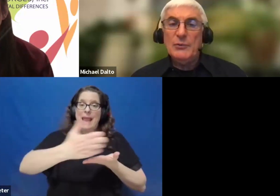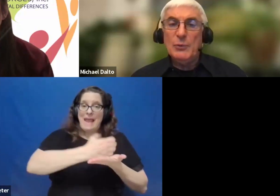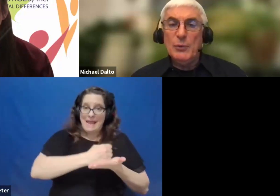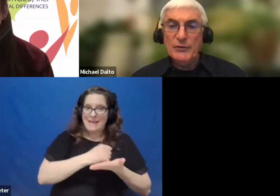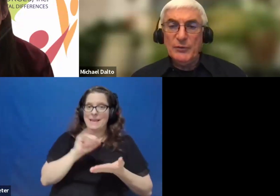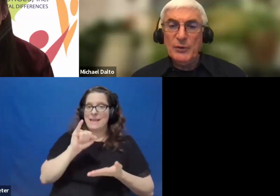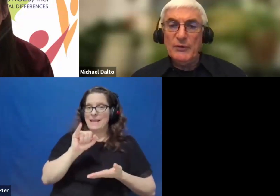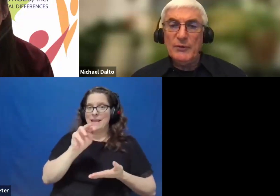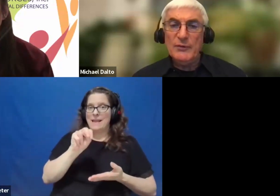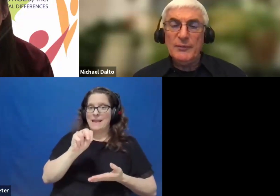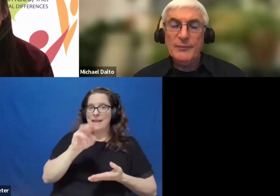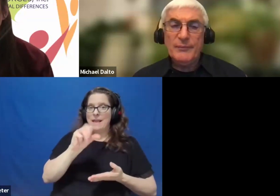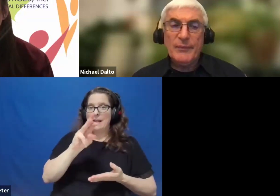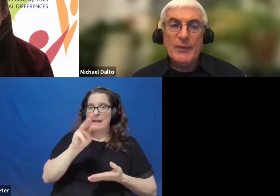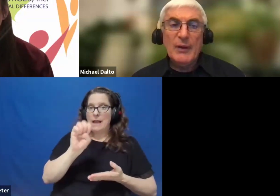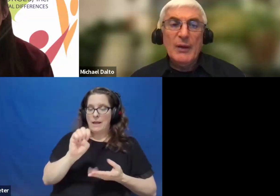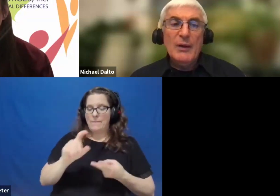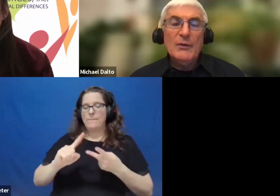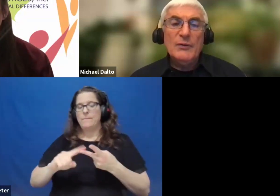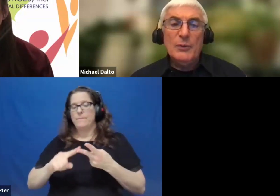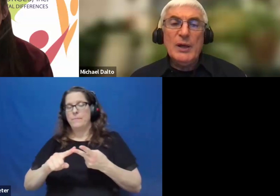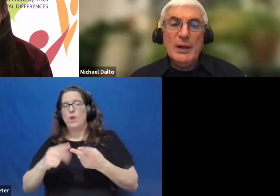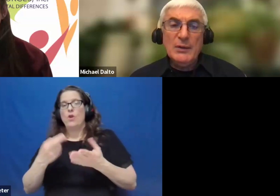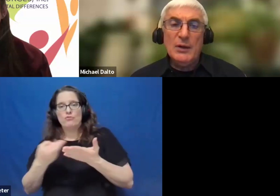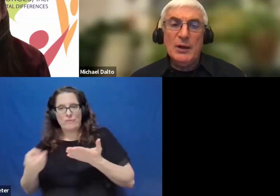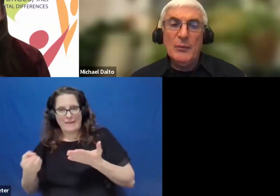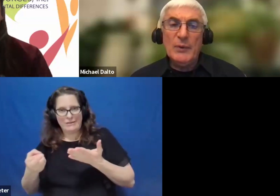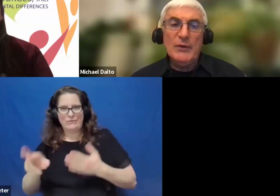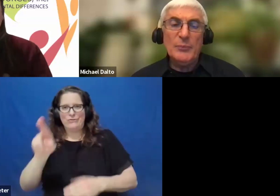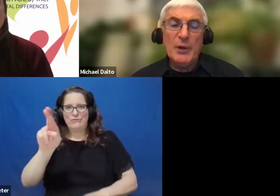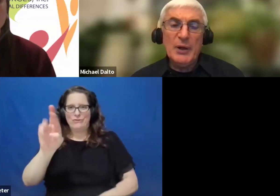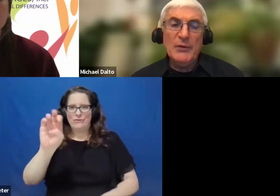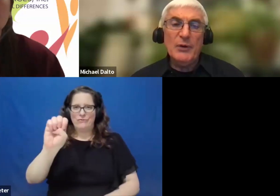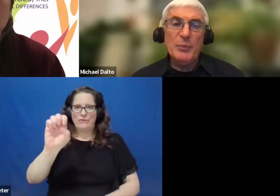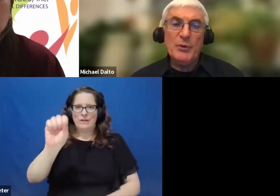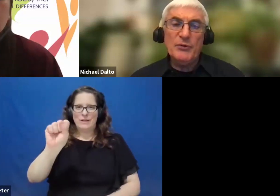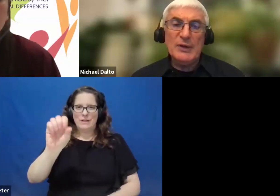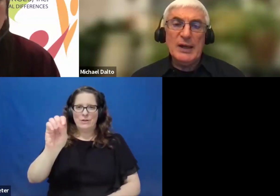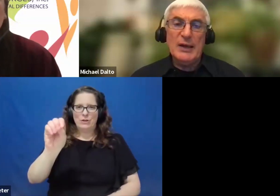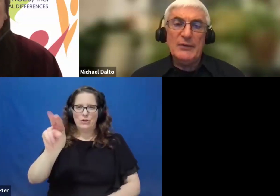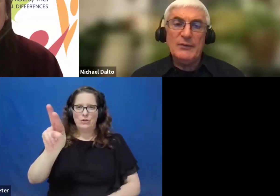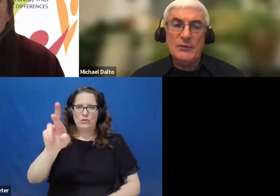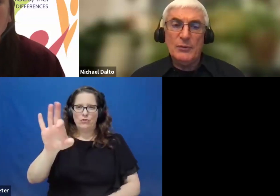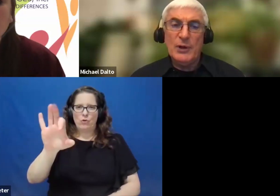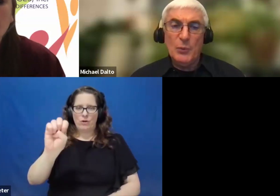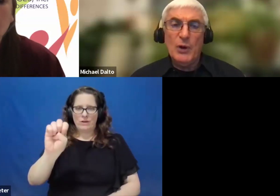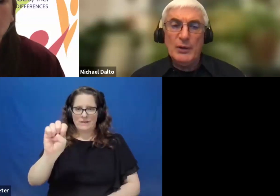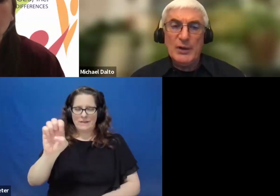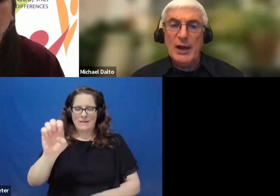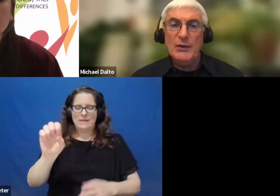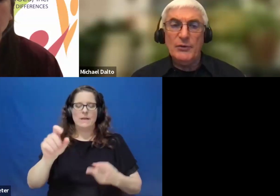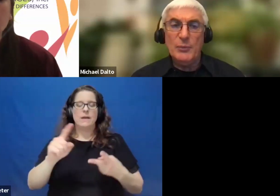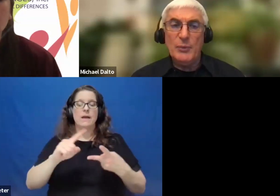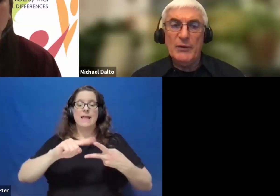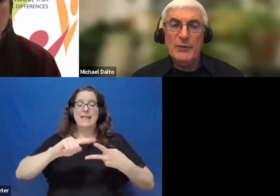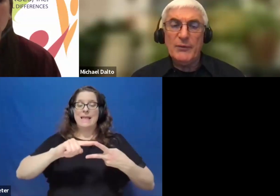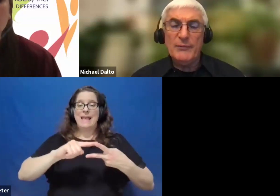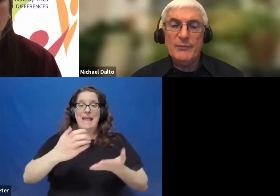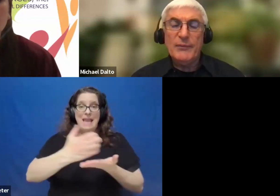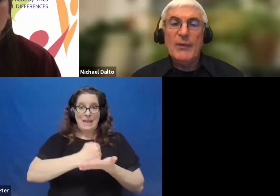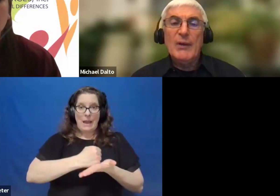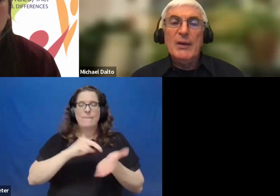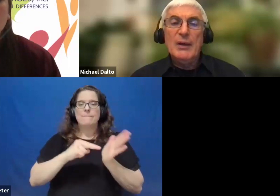and resources. So income is money that a person gets during one calendar